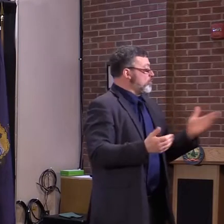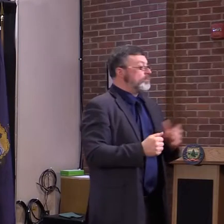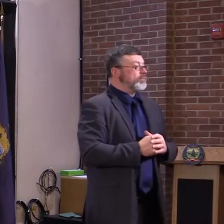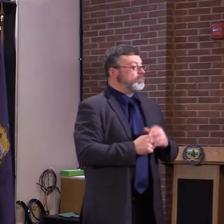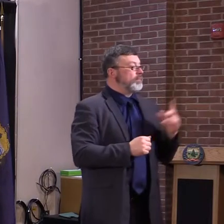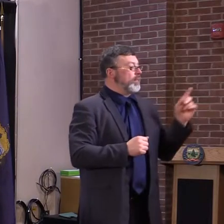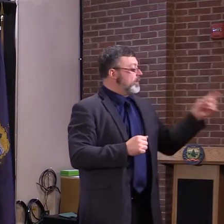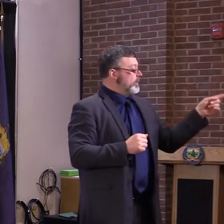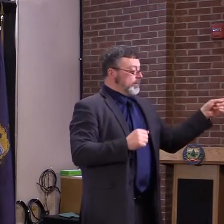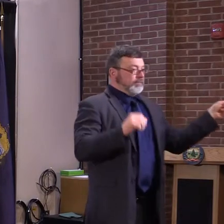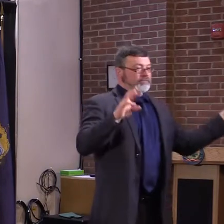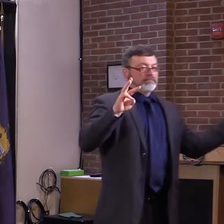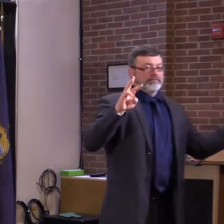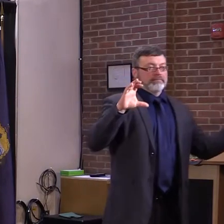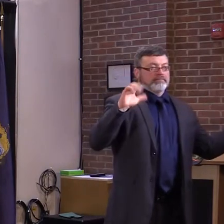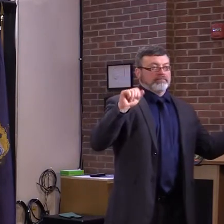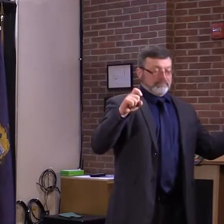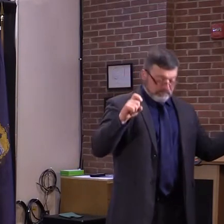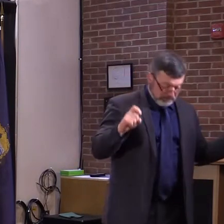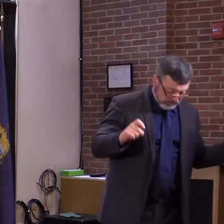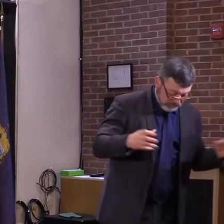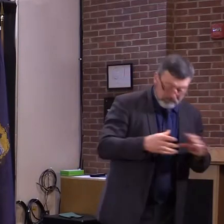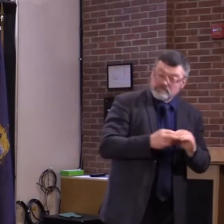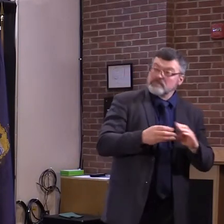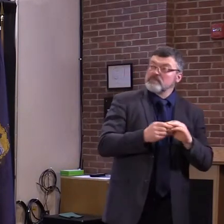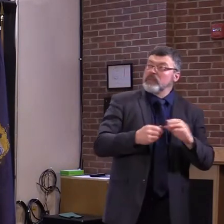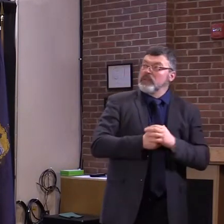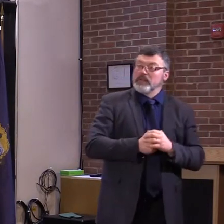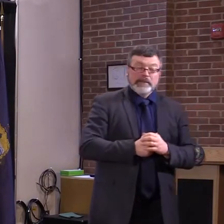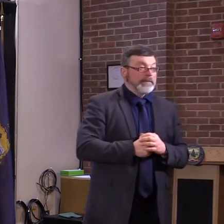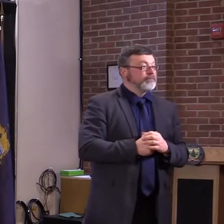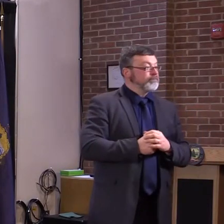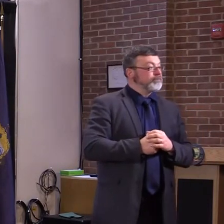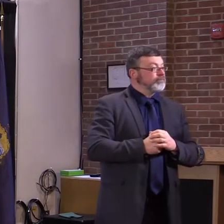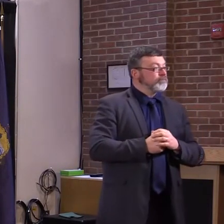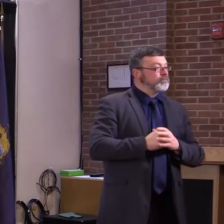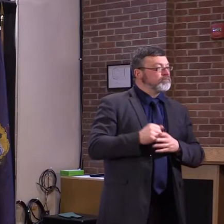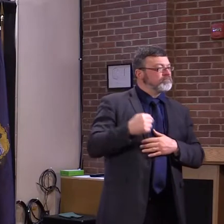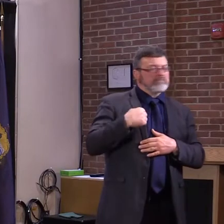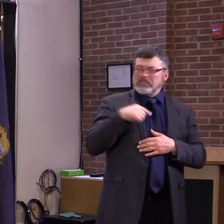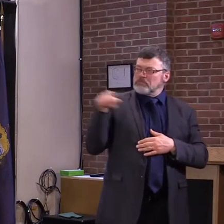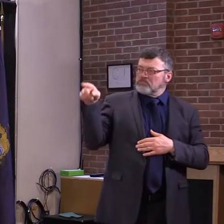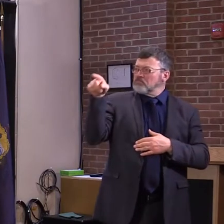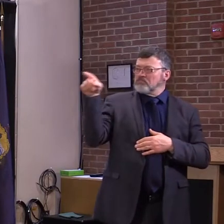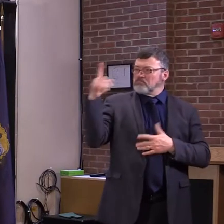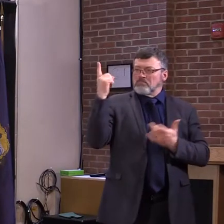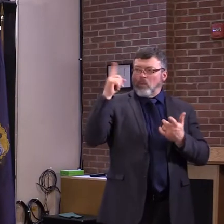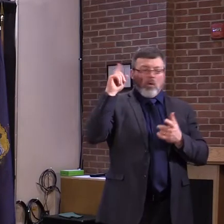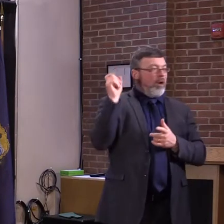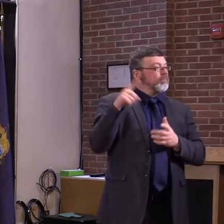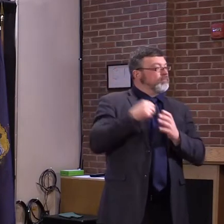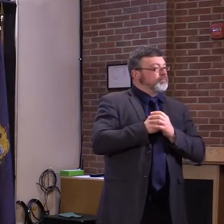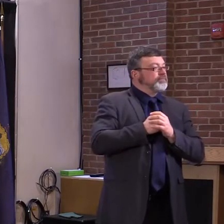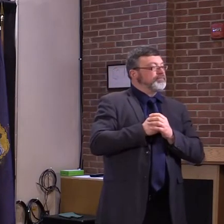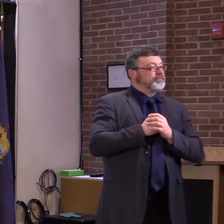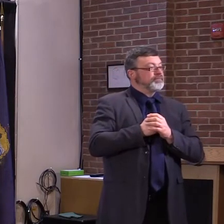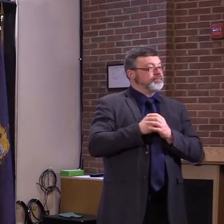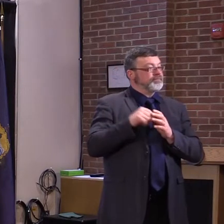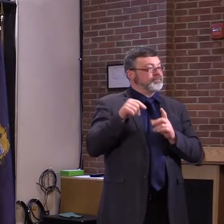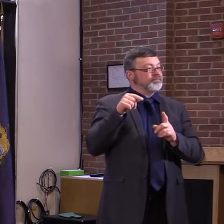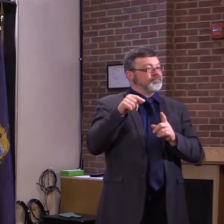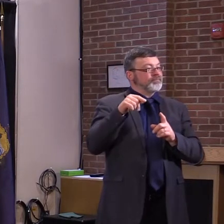Governor, I had a question, and maybe Dr. Levine can pitch in with this, about the transition to endemic, right? I